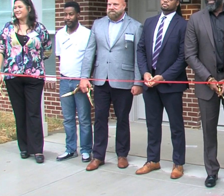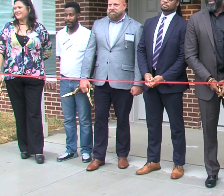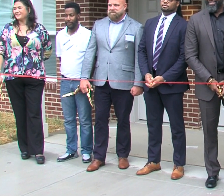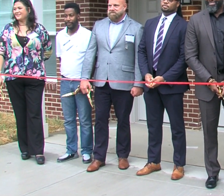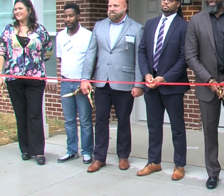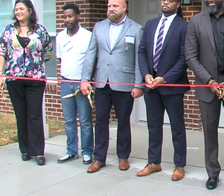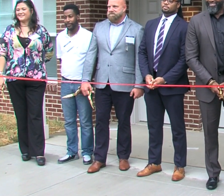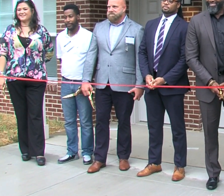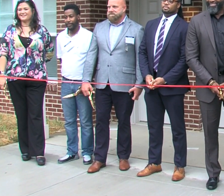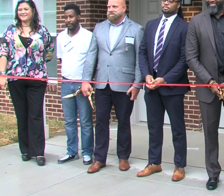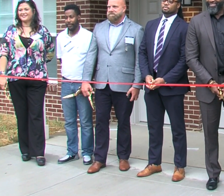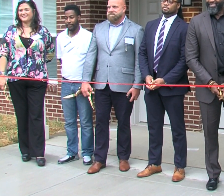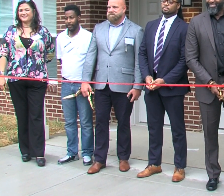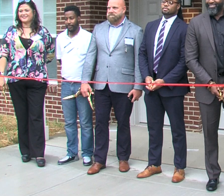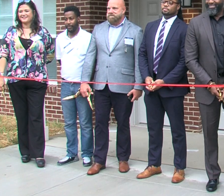Everybody here?